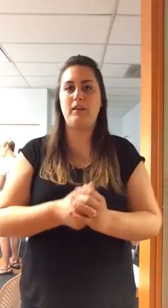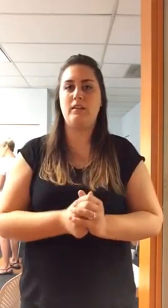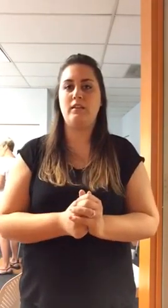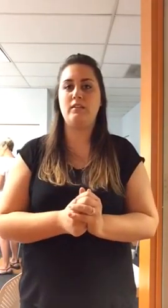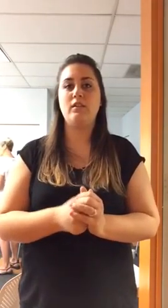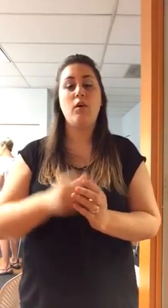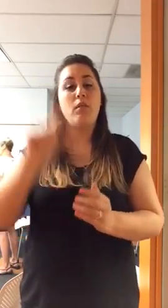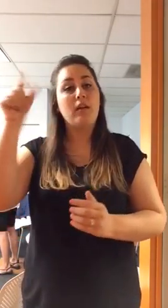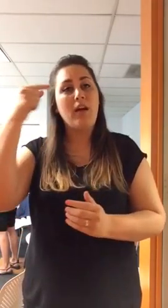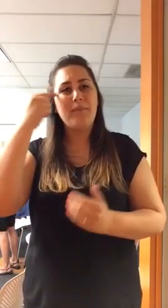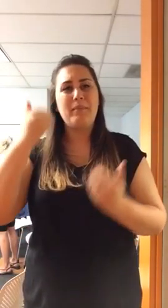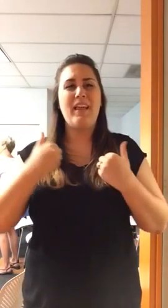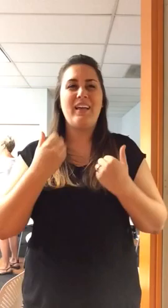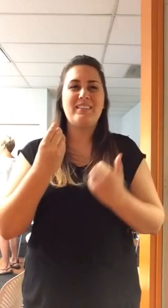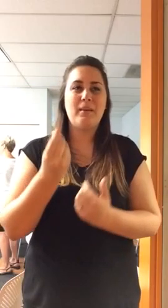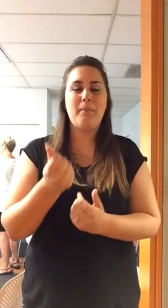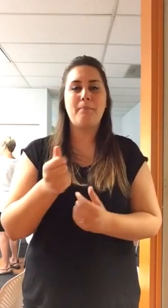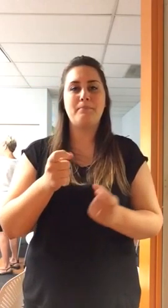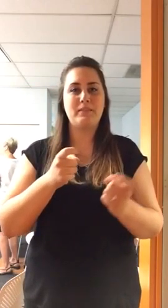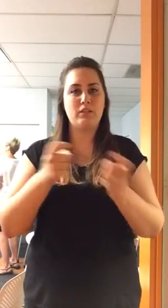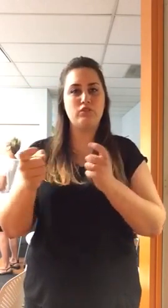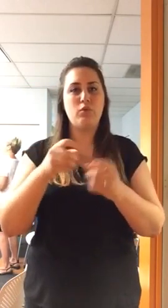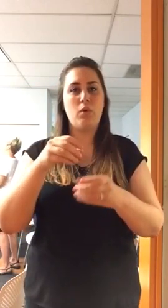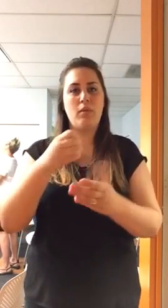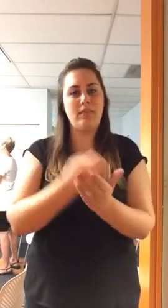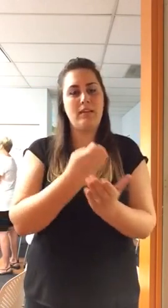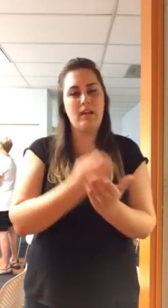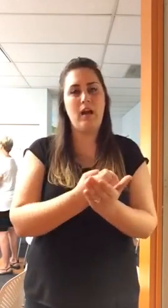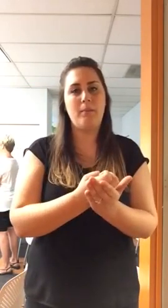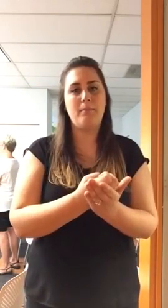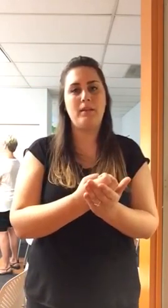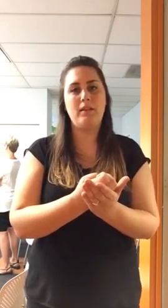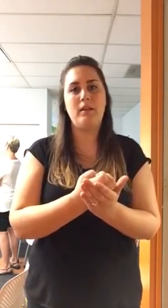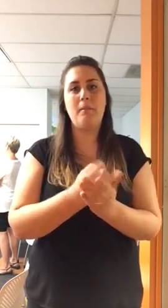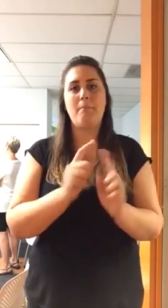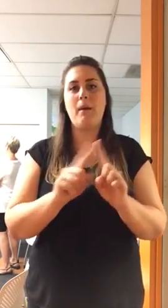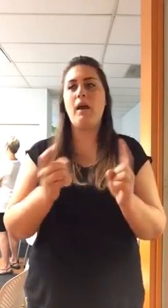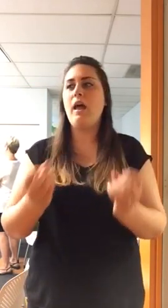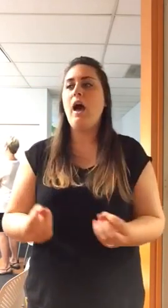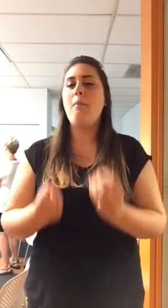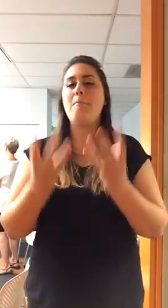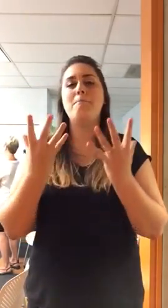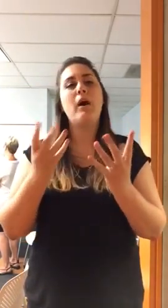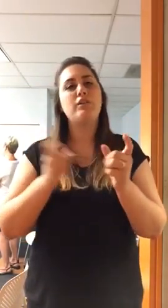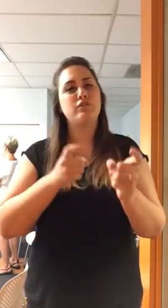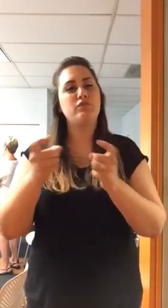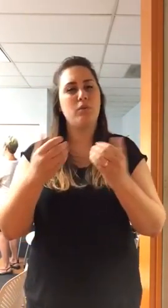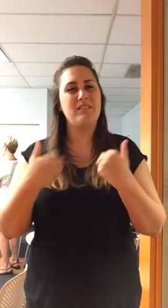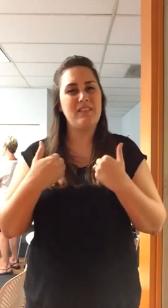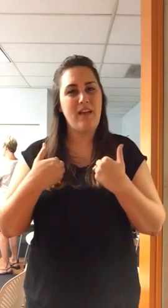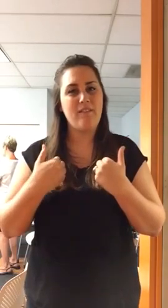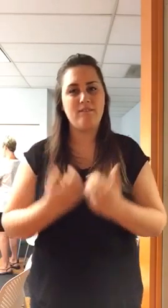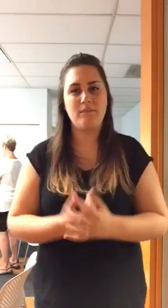have some say in our economy. The question is how much say? And what I'm going to do is write down two